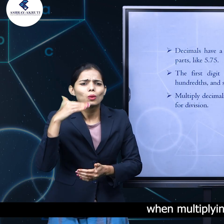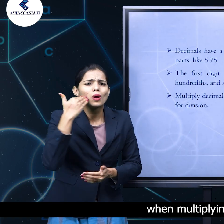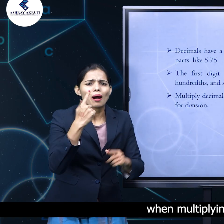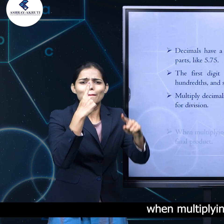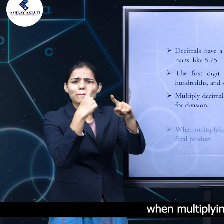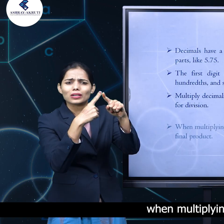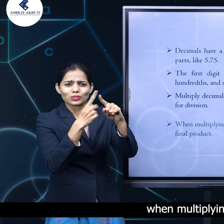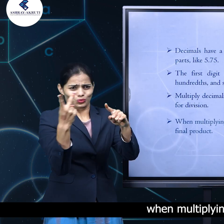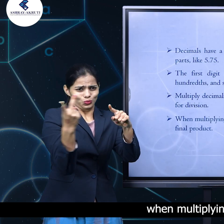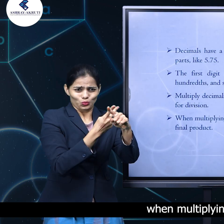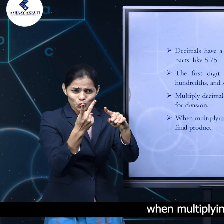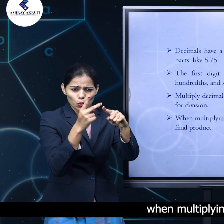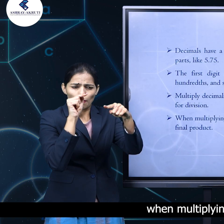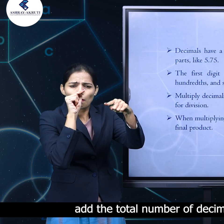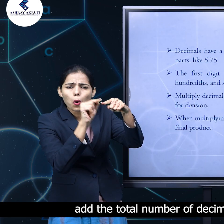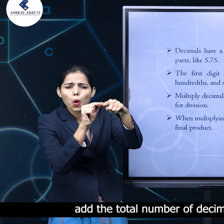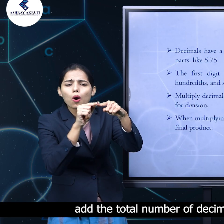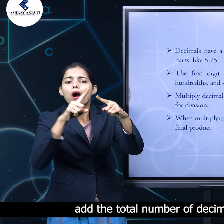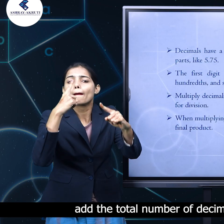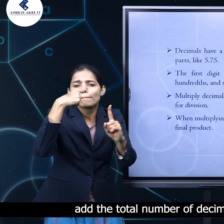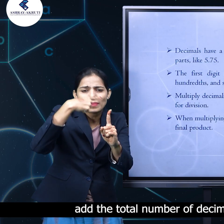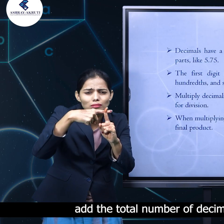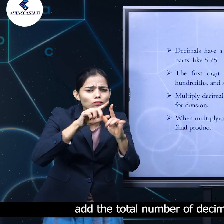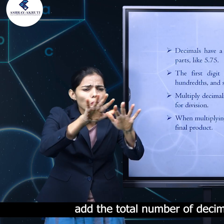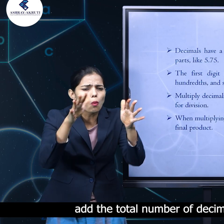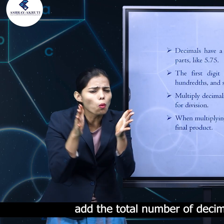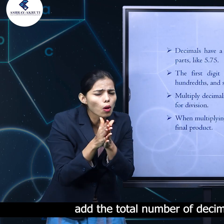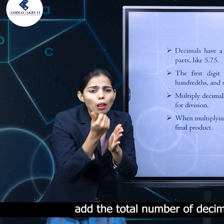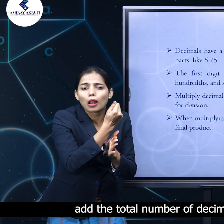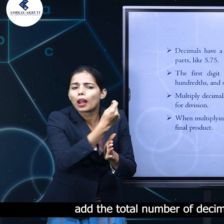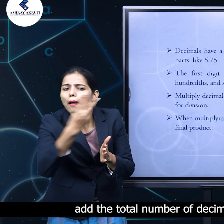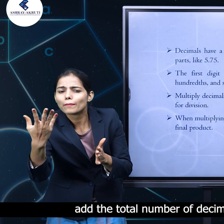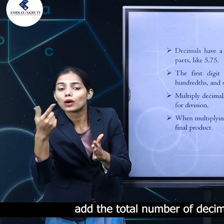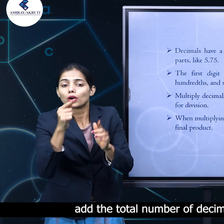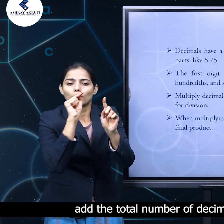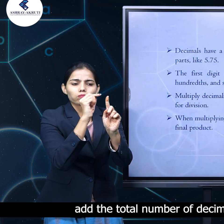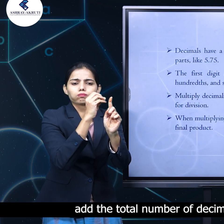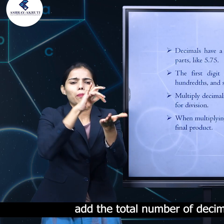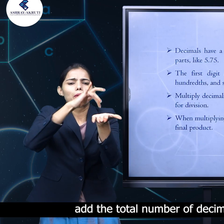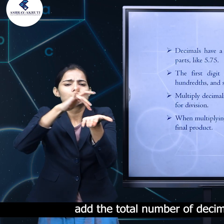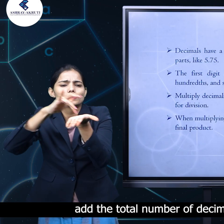When multiplying two decimals, add the total number of decimal places for the final product.